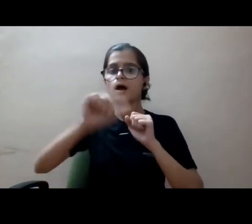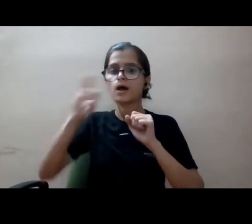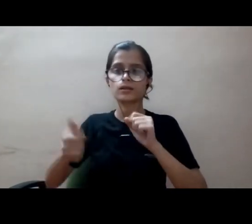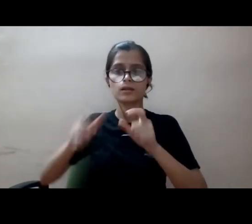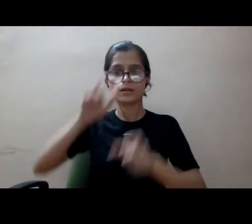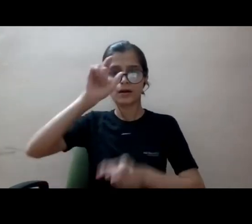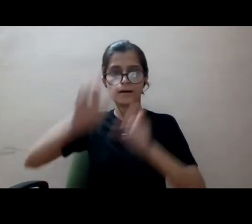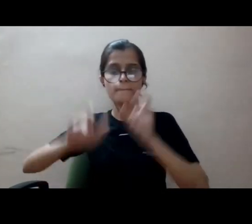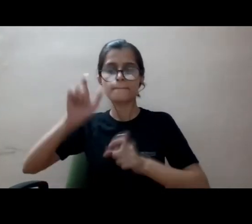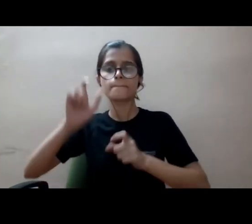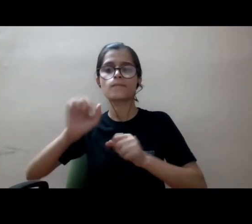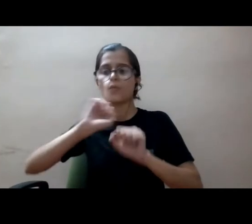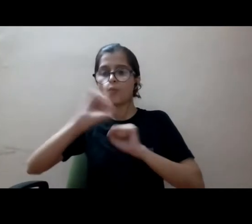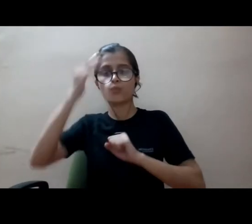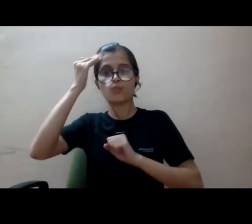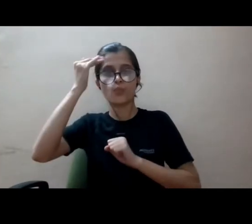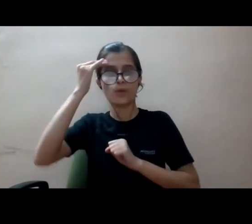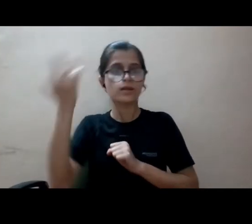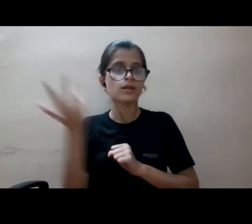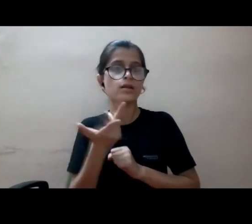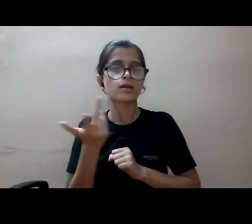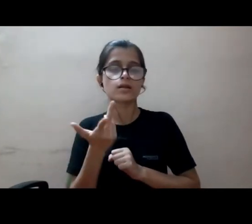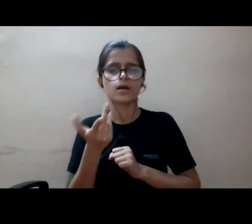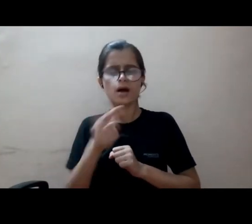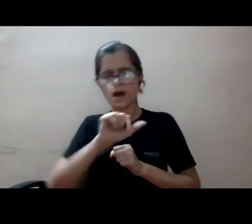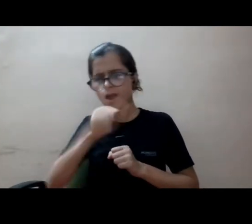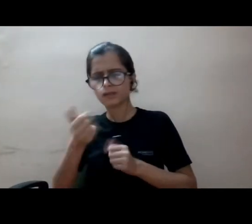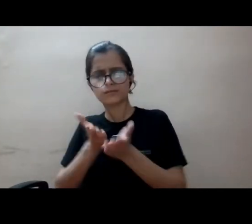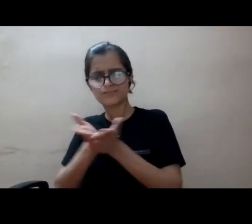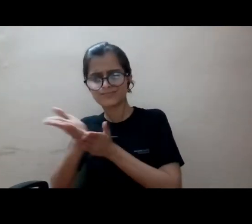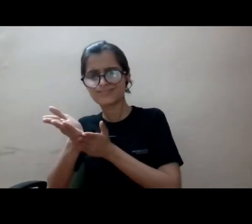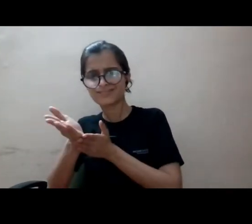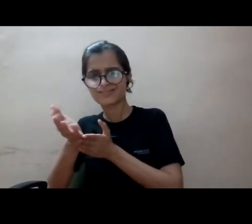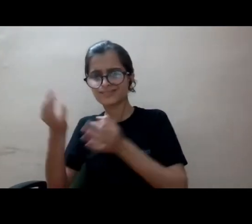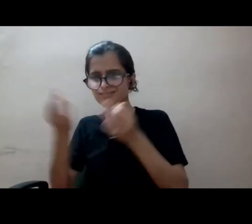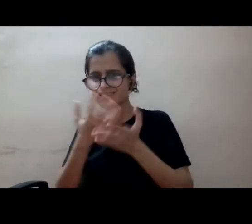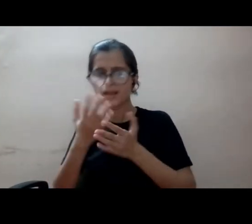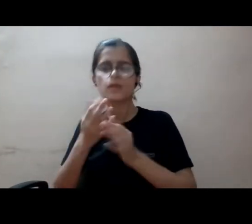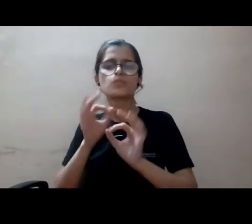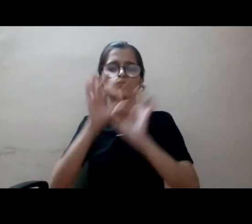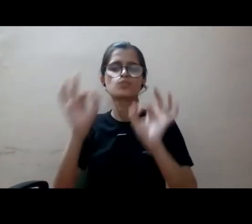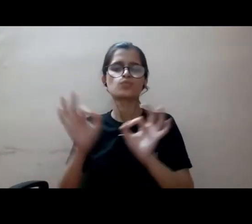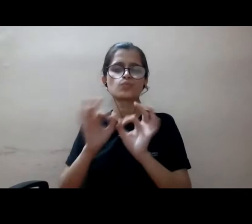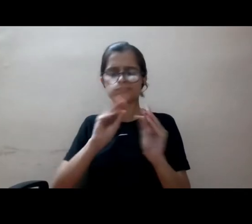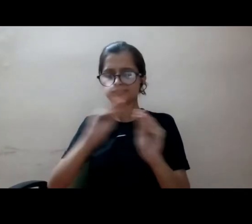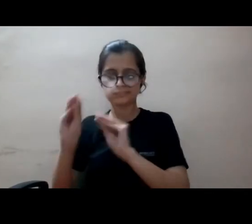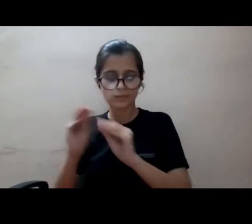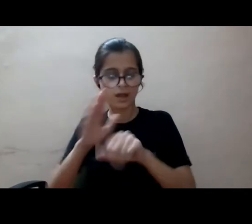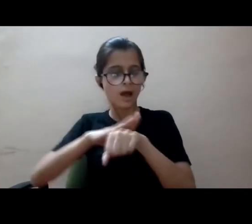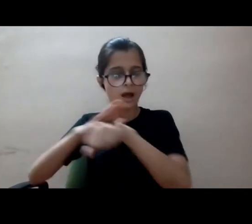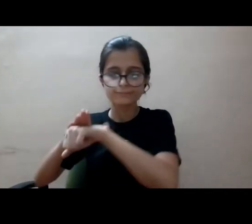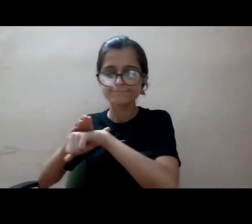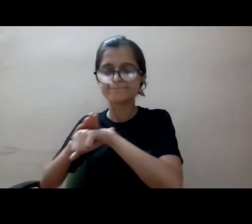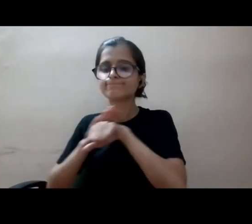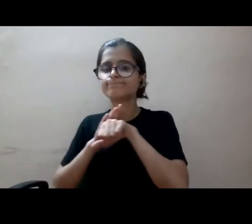somatic knowledge. There is no other way to approach the felt dimensions of movement experience than